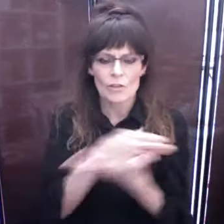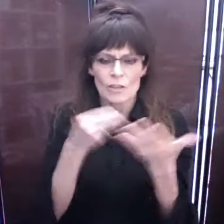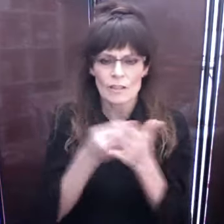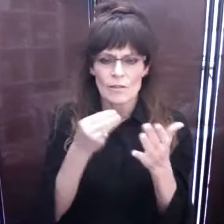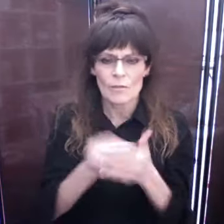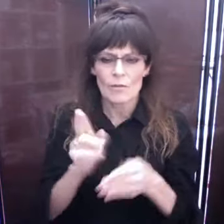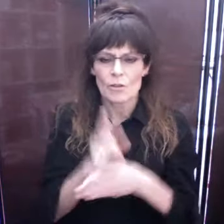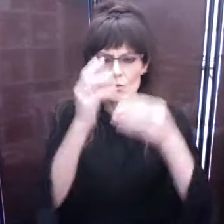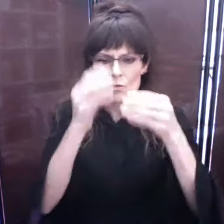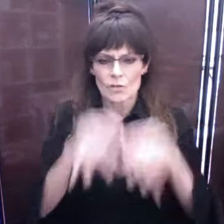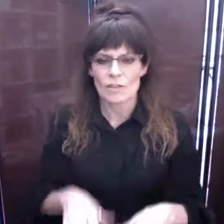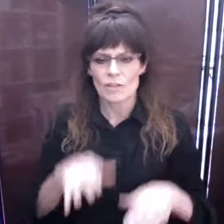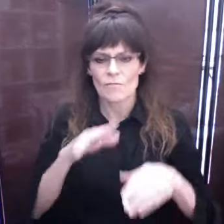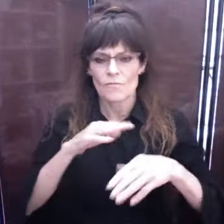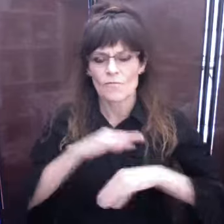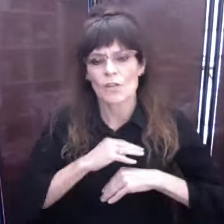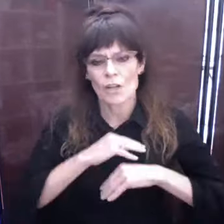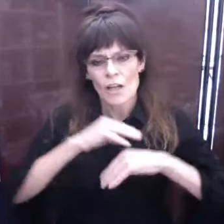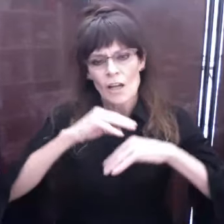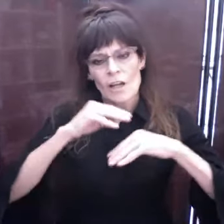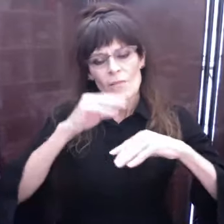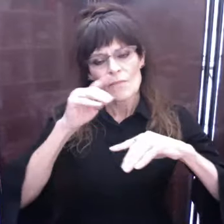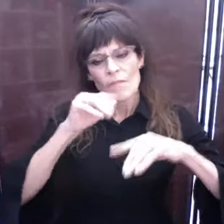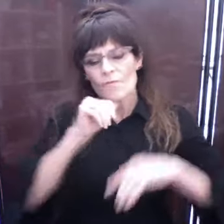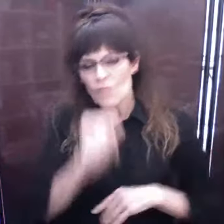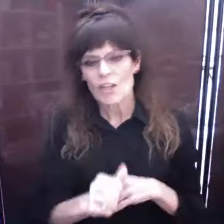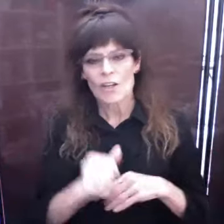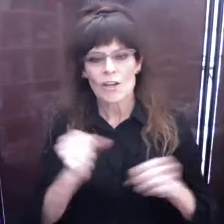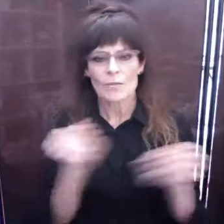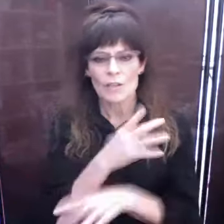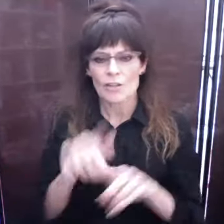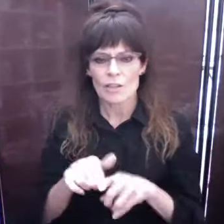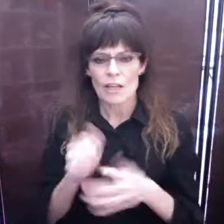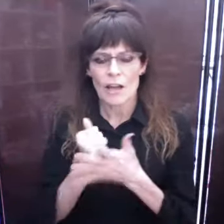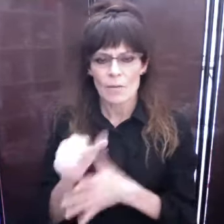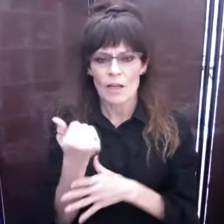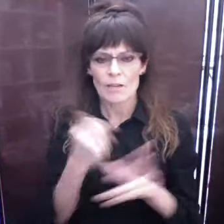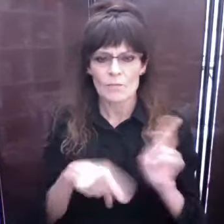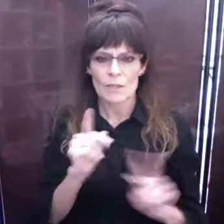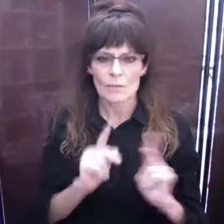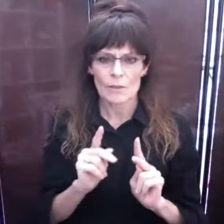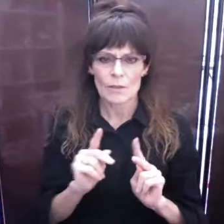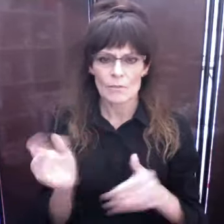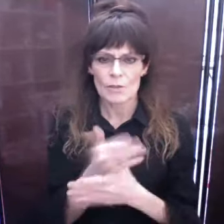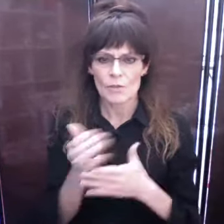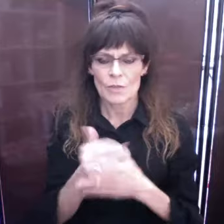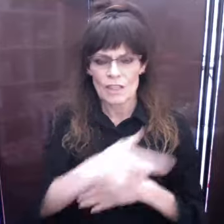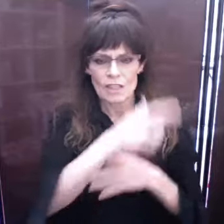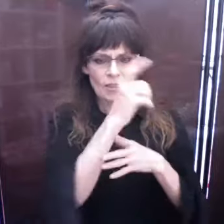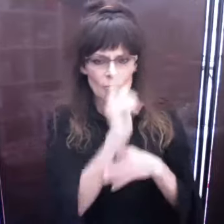of fear. We were unhappy. We couldn't seem to be a real help to other people. And you guys, in between that drinking cycle, that acutely is